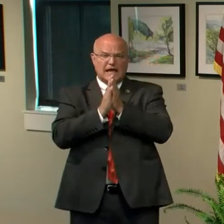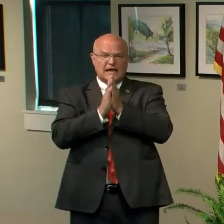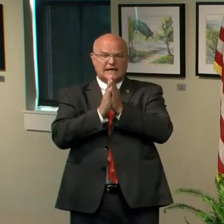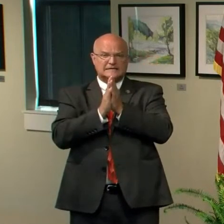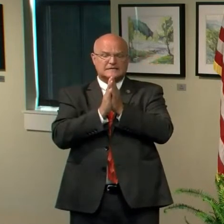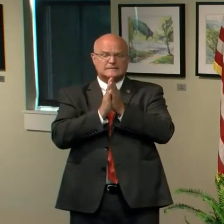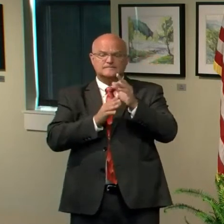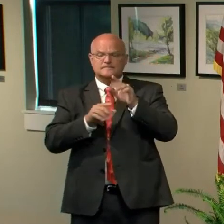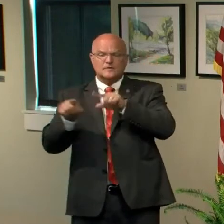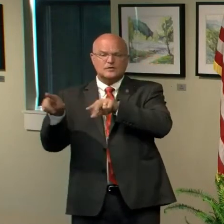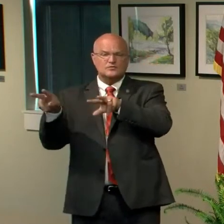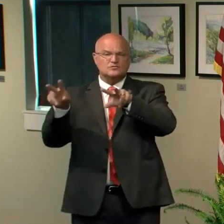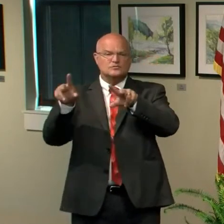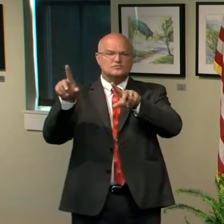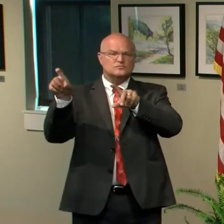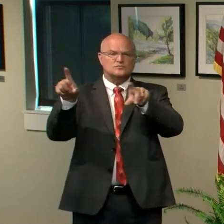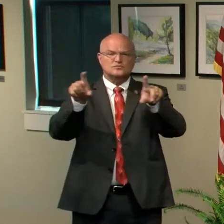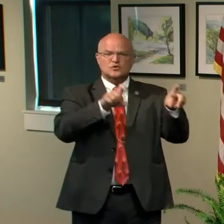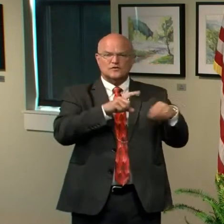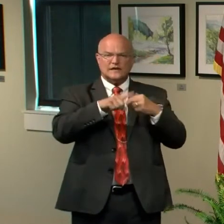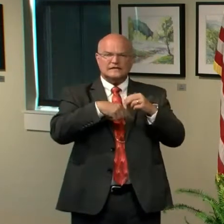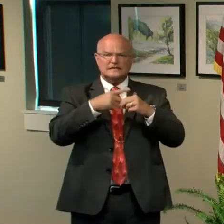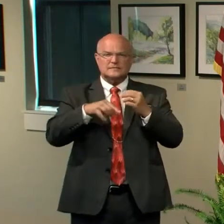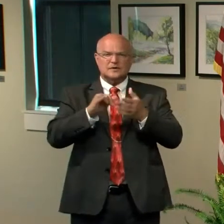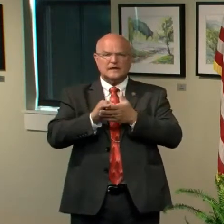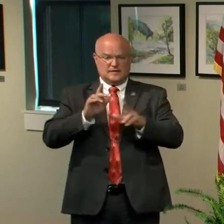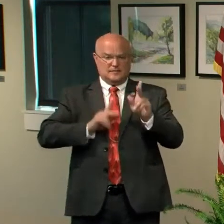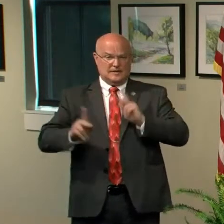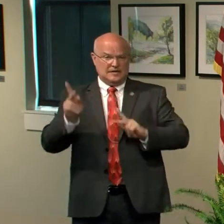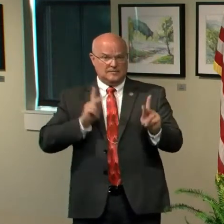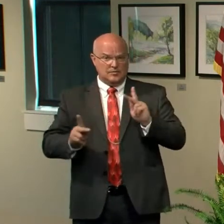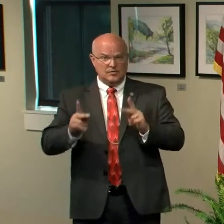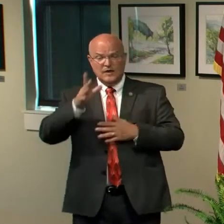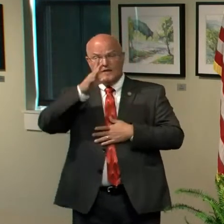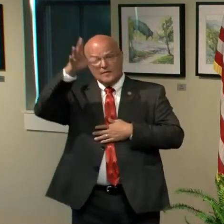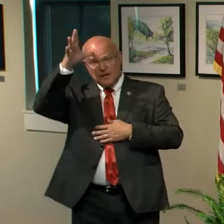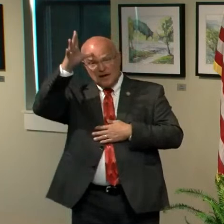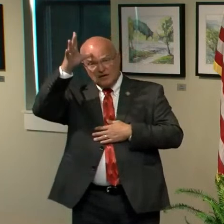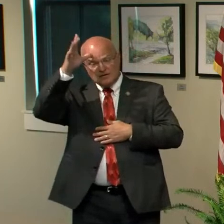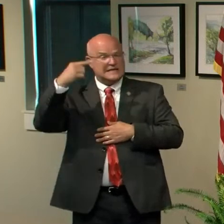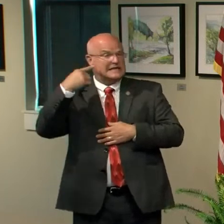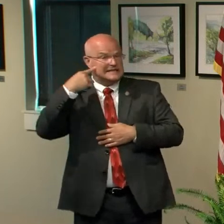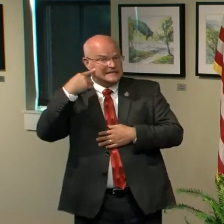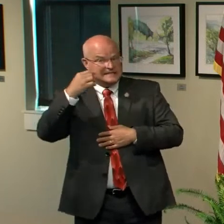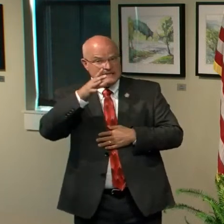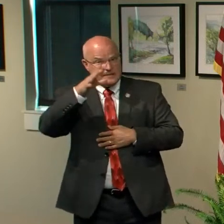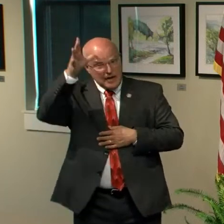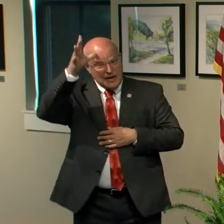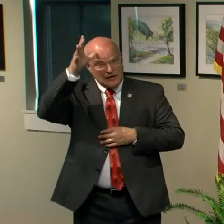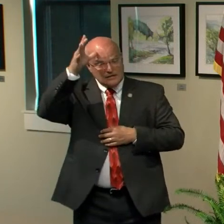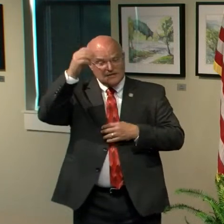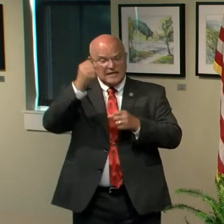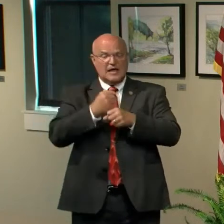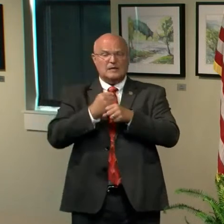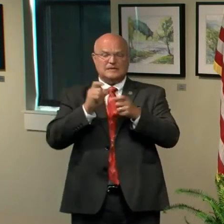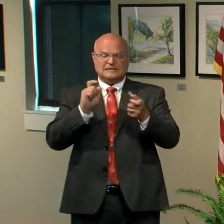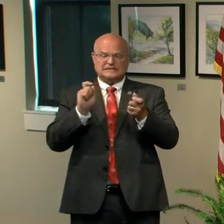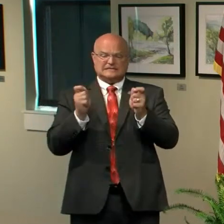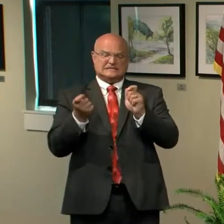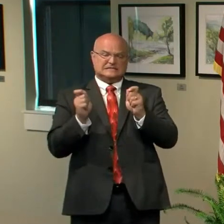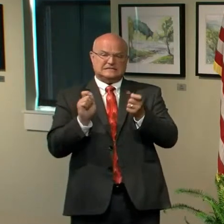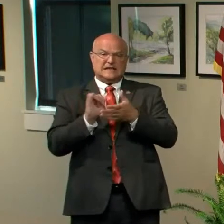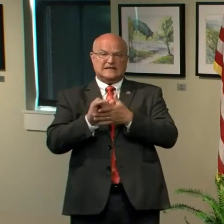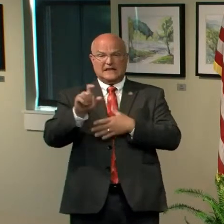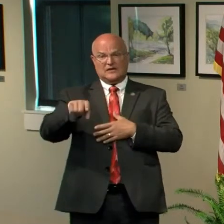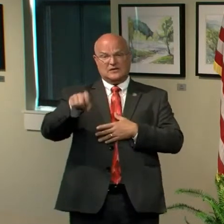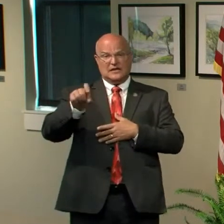to take surveys among their constituents, the parents, and listen to them and make adjustments that